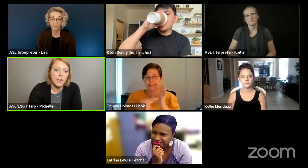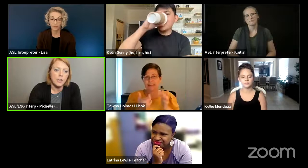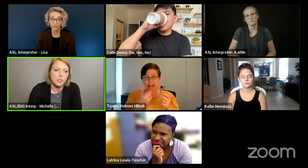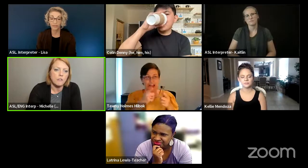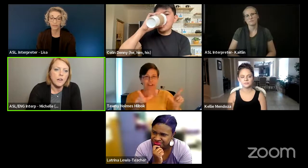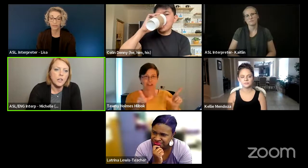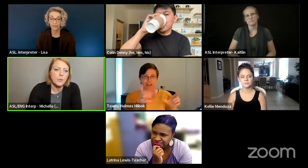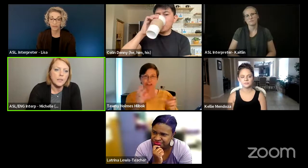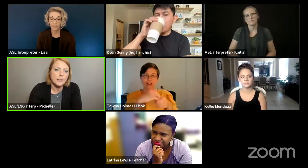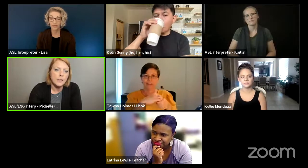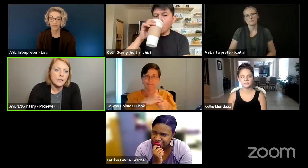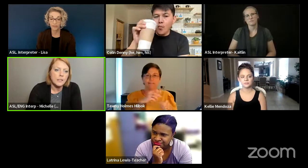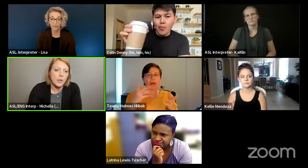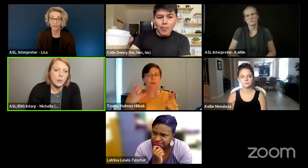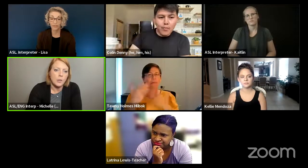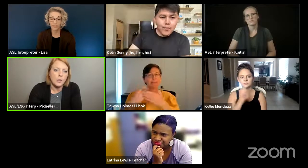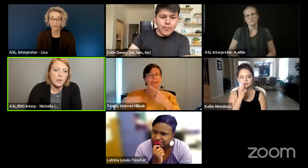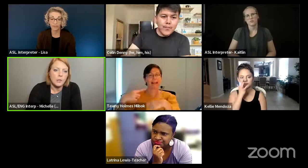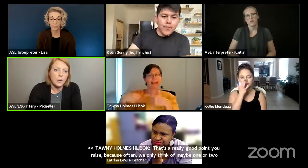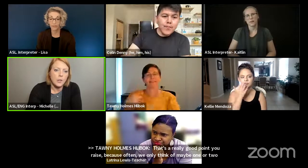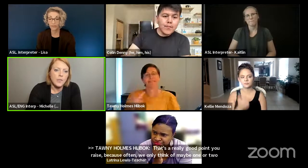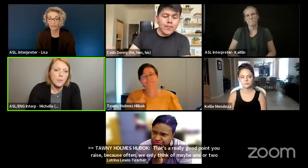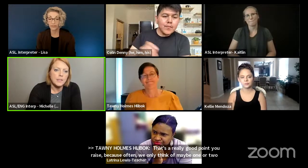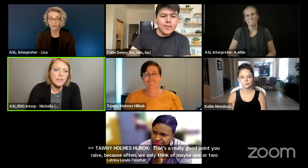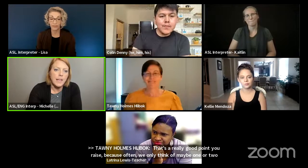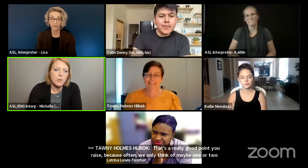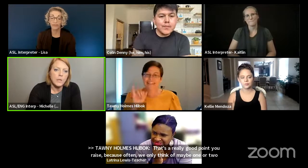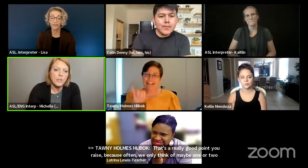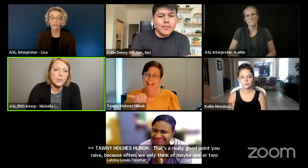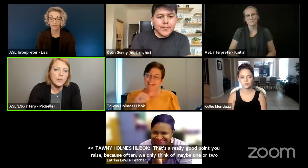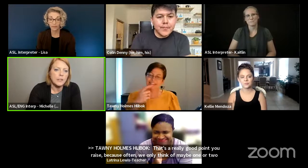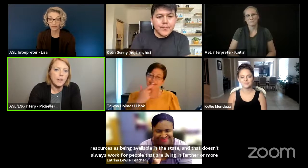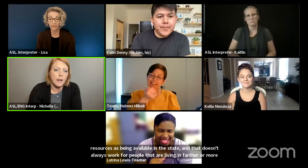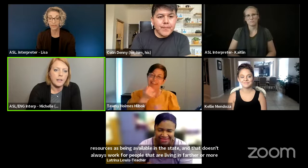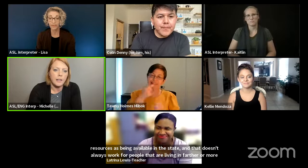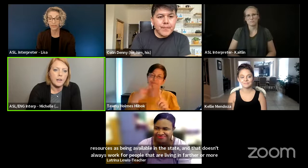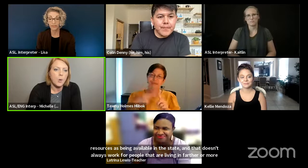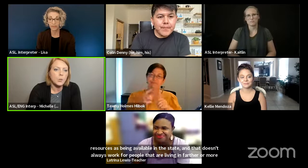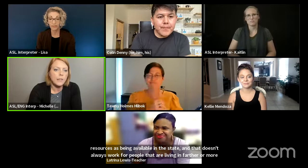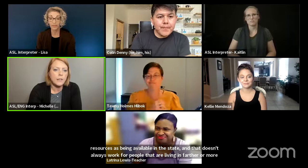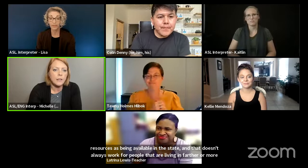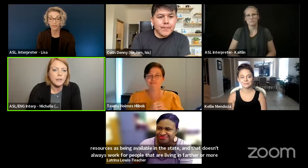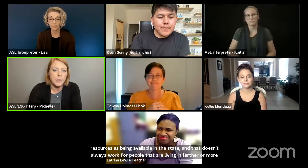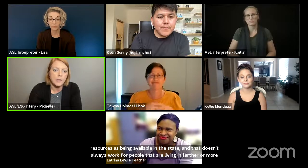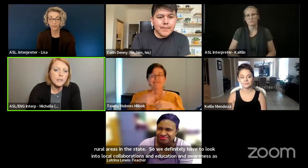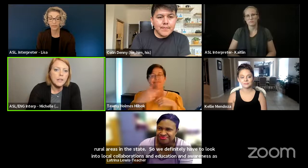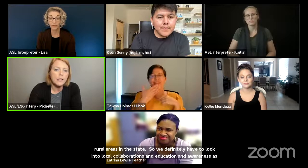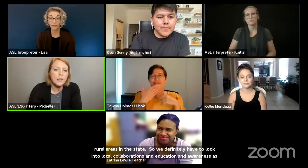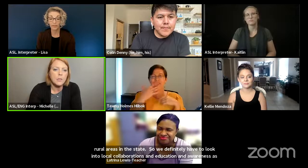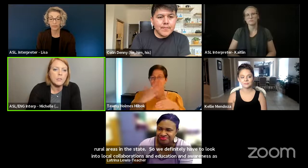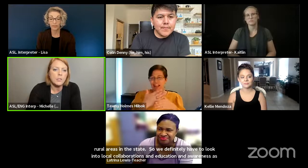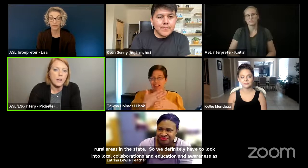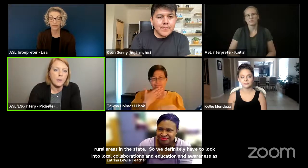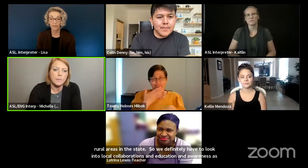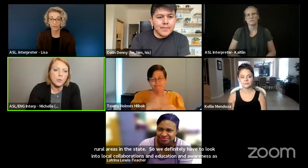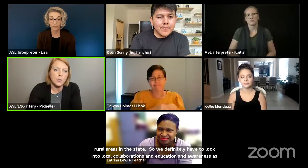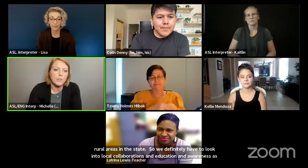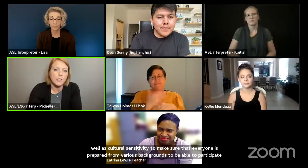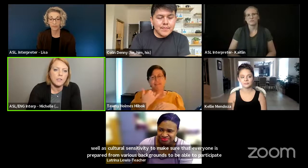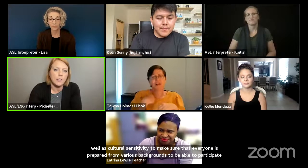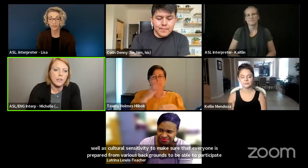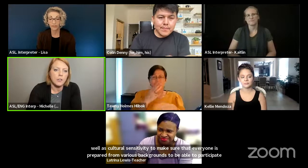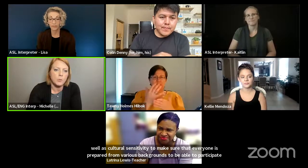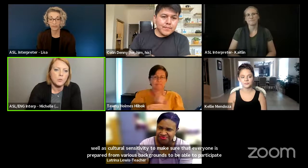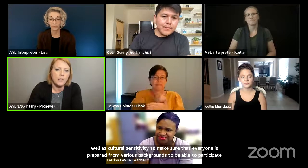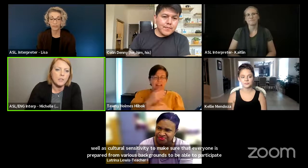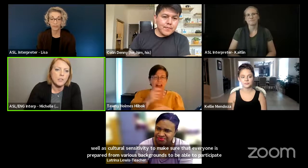inclusive educational environment. So, of course, that means language, but not only American Sign Language. So